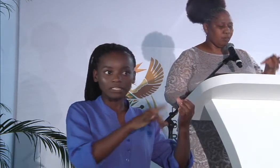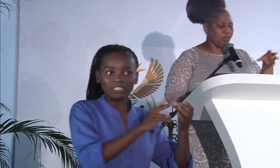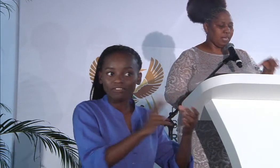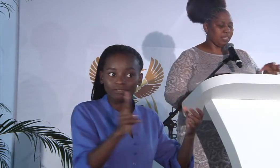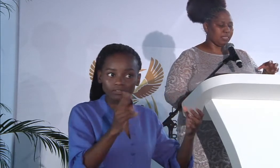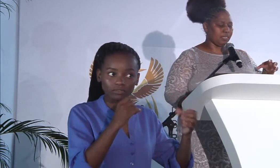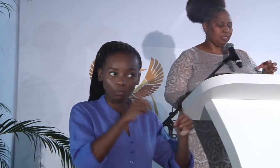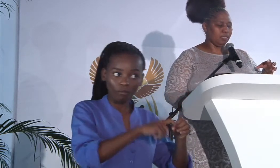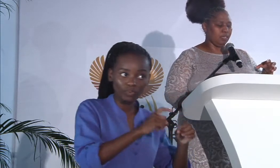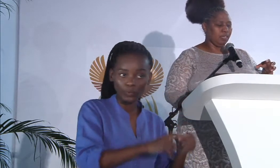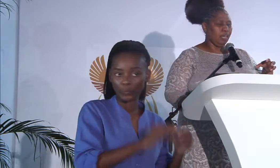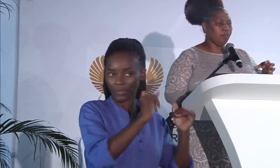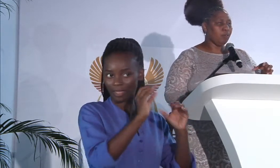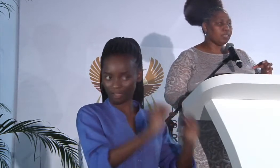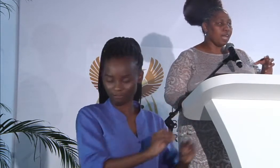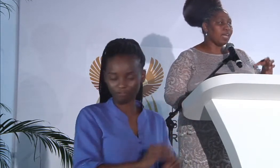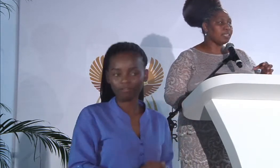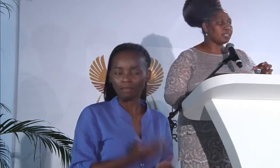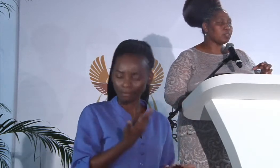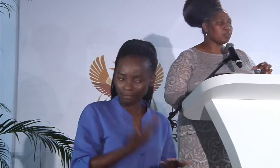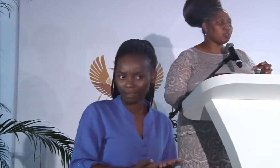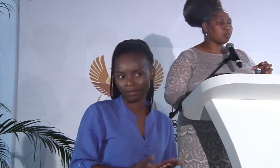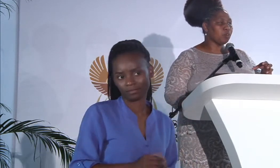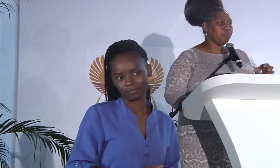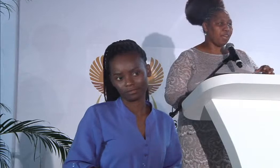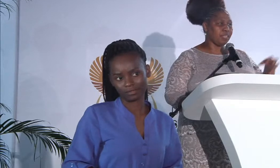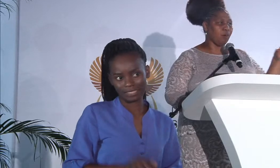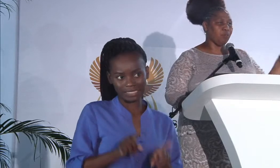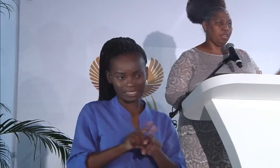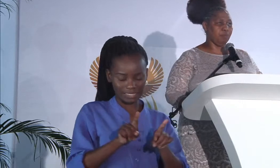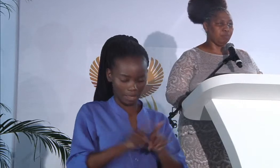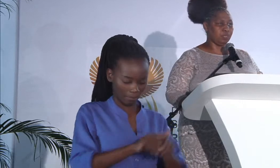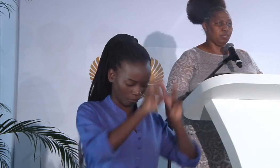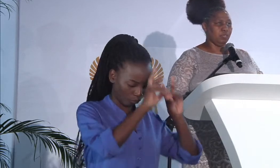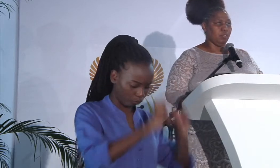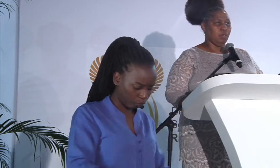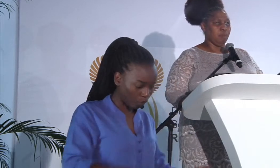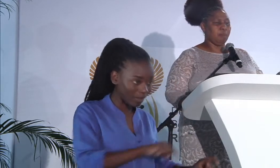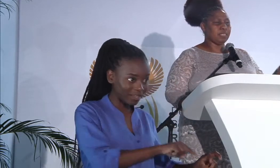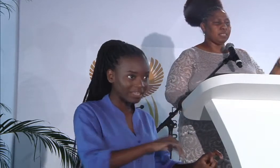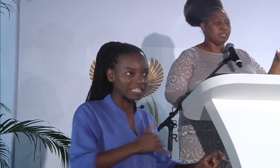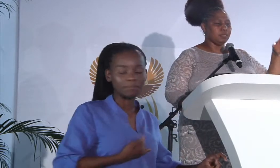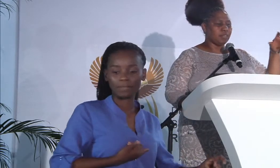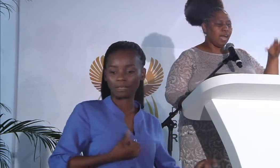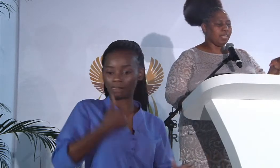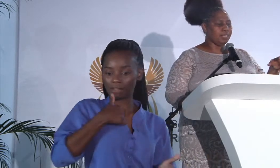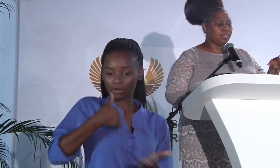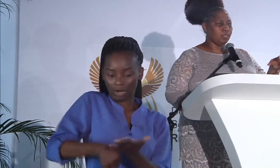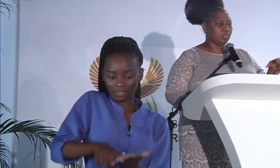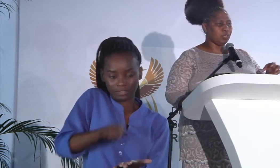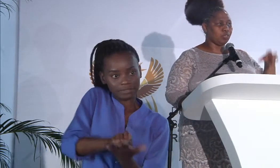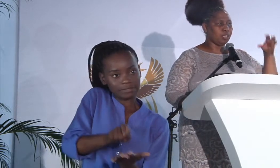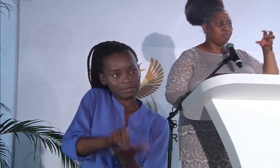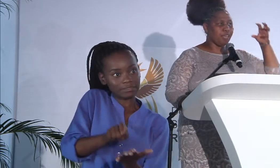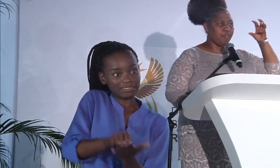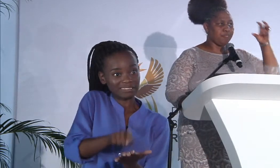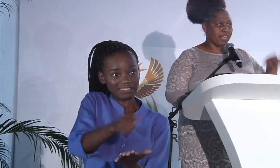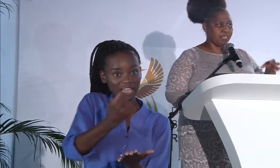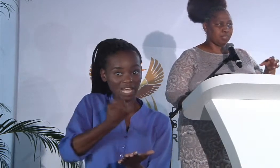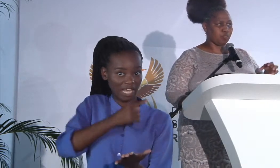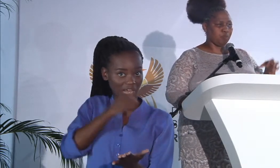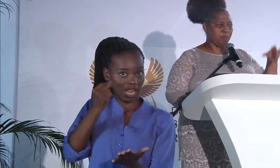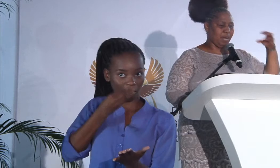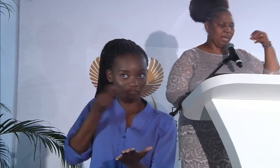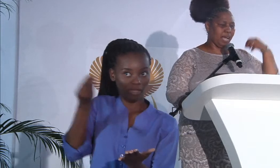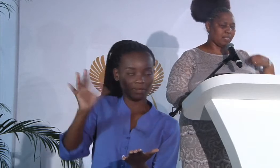in context and not write to glorify their own names, but write to give evidence